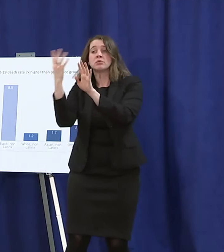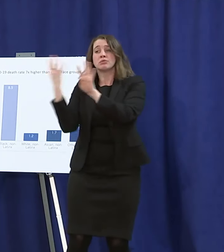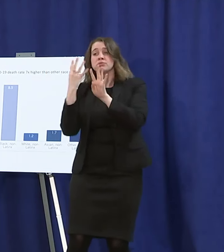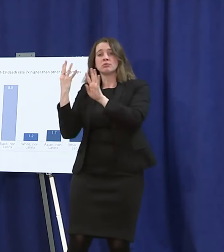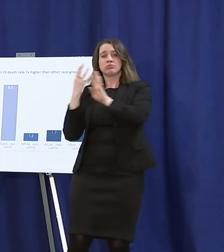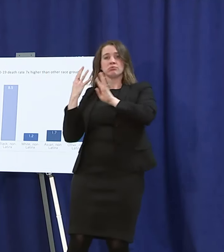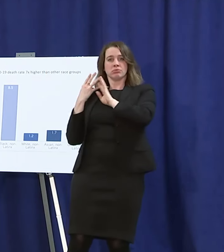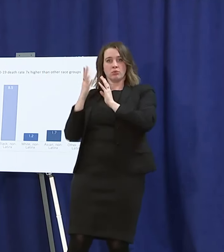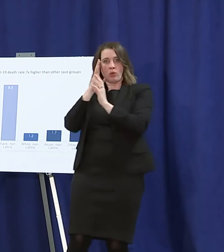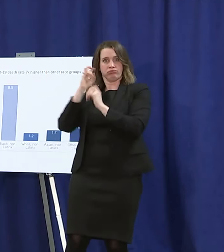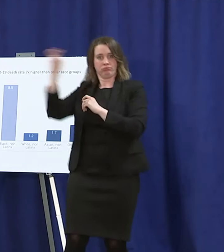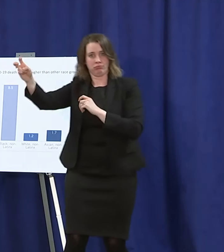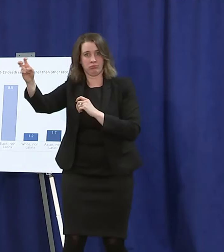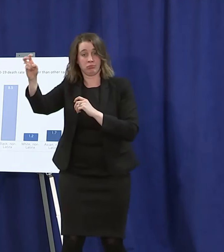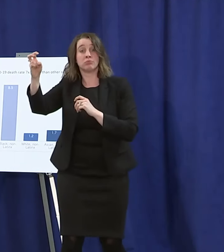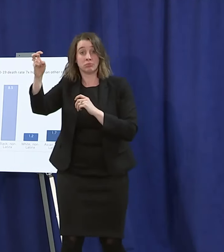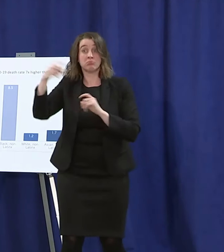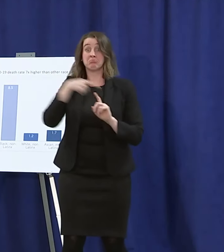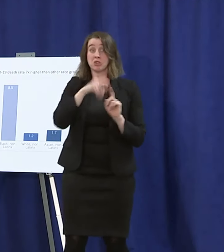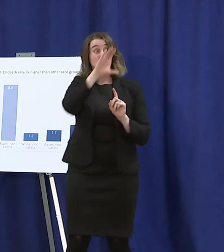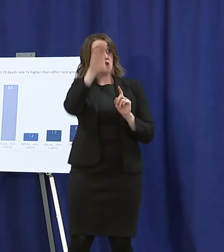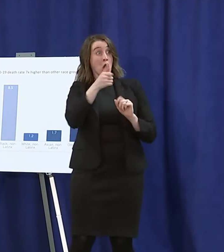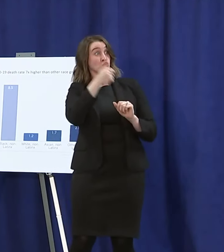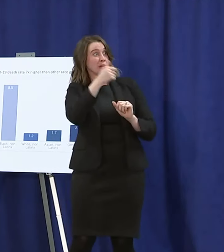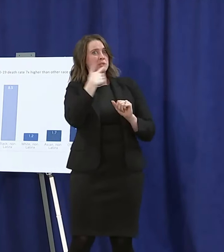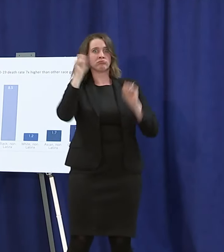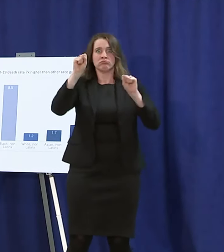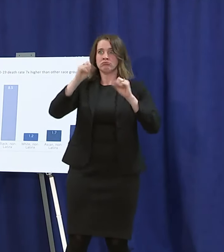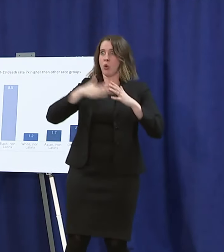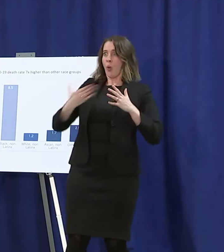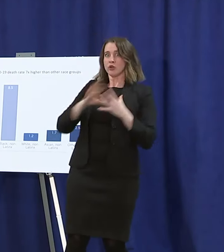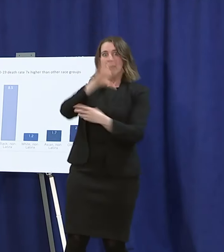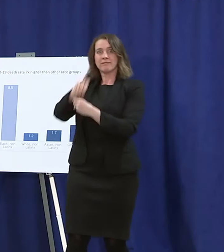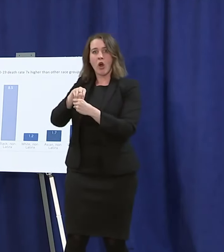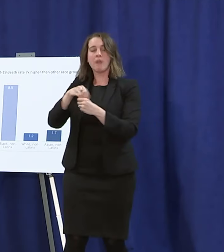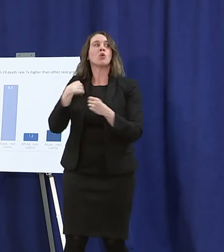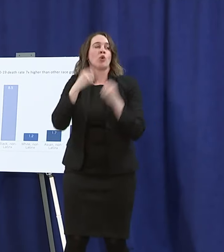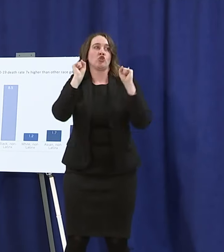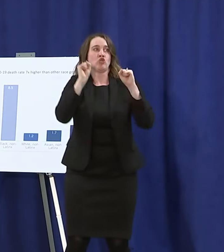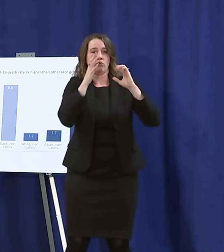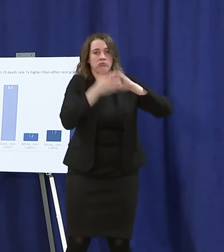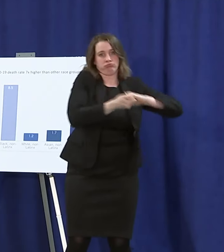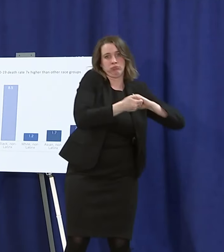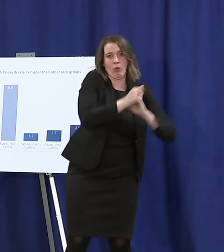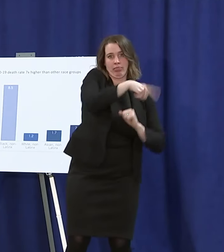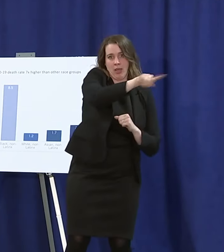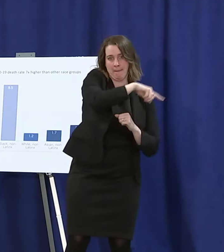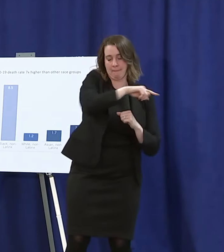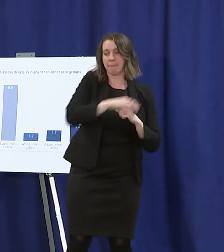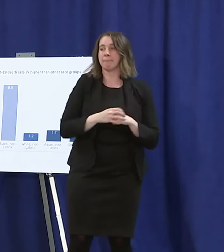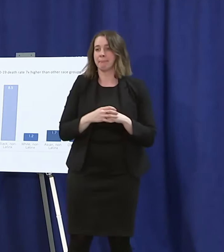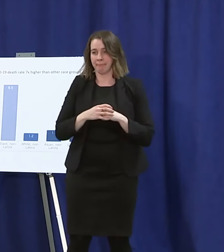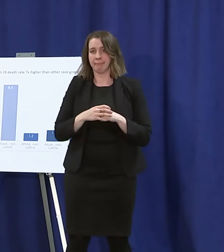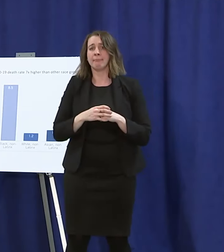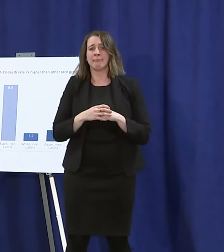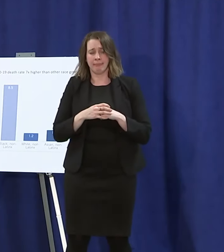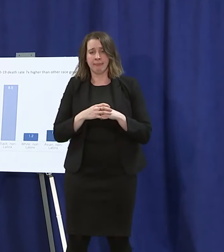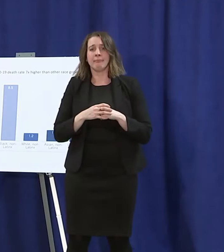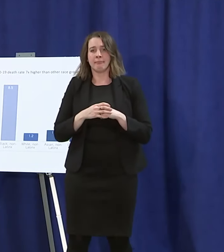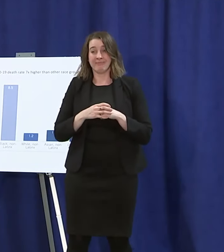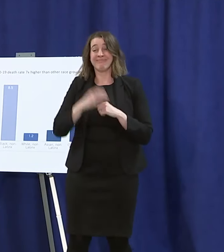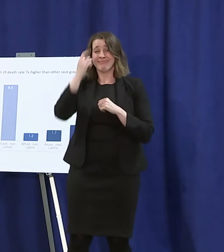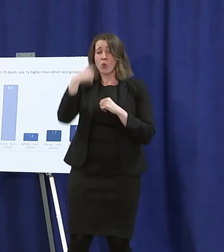up to do this, and we will continue to move forward in that direction. It will also include taking steps to strengthen